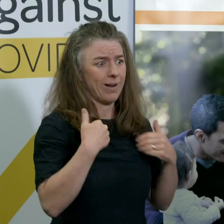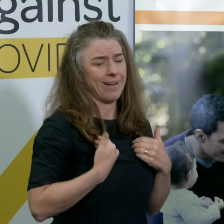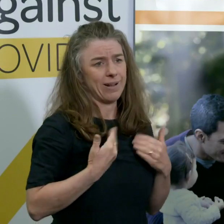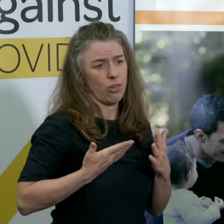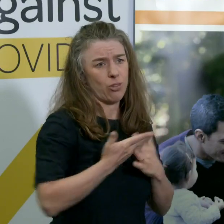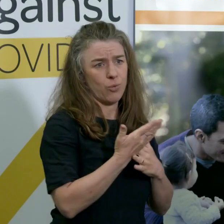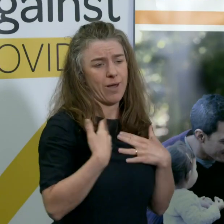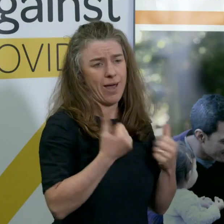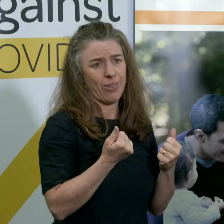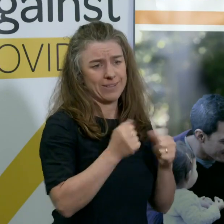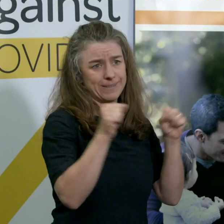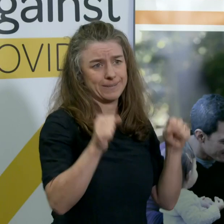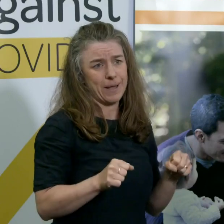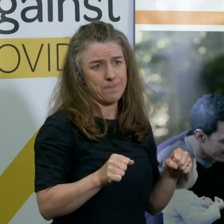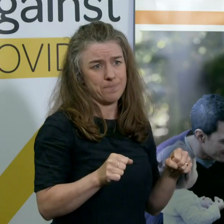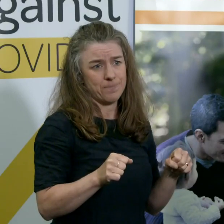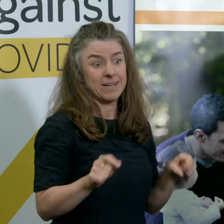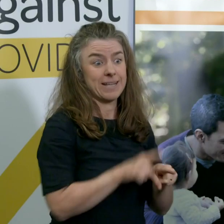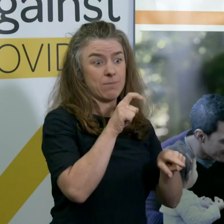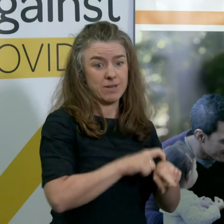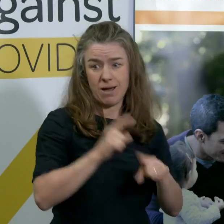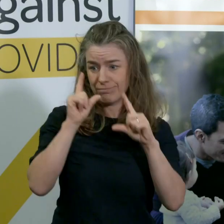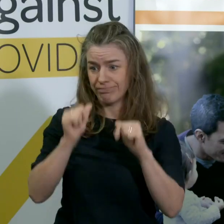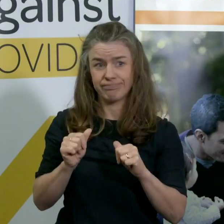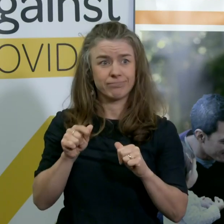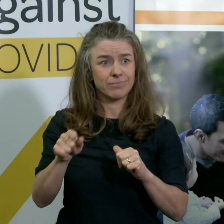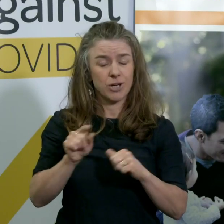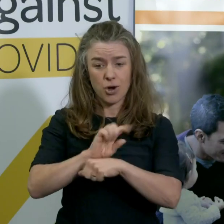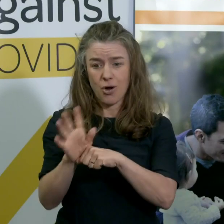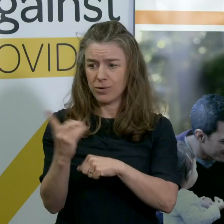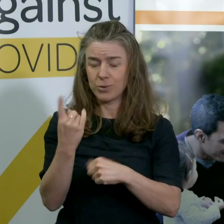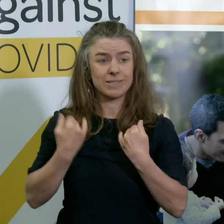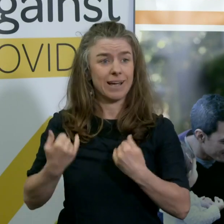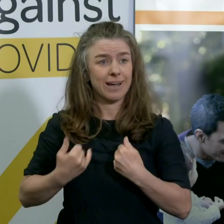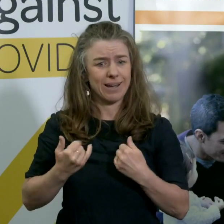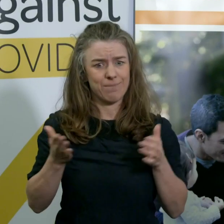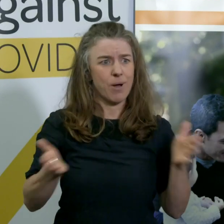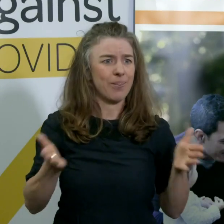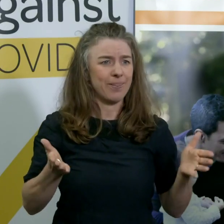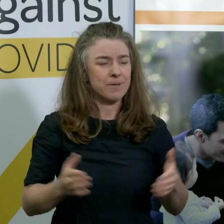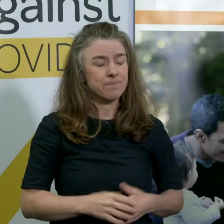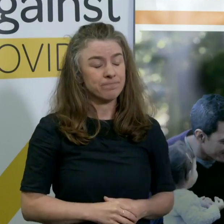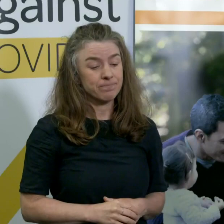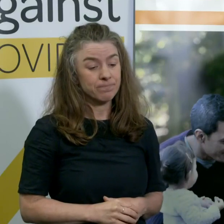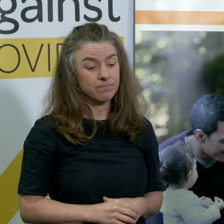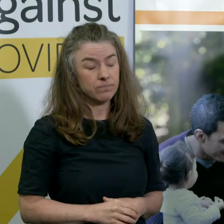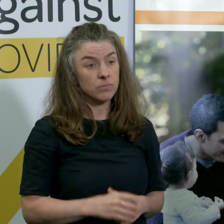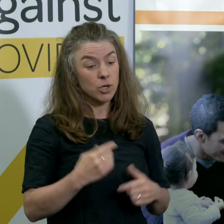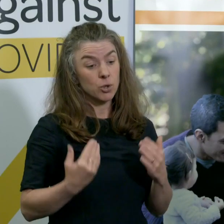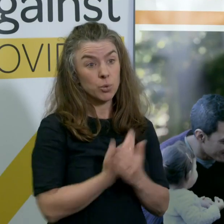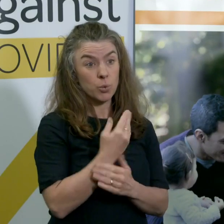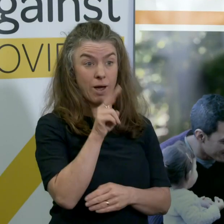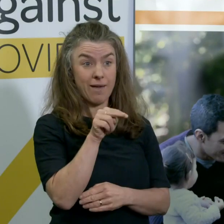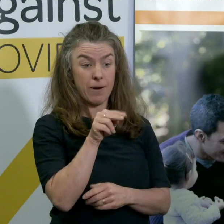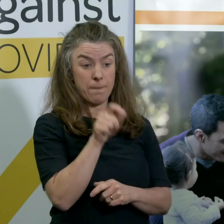moment, while we prepare to respond to any additional demands from COVID-19. In terms of those new